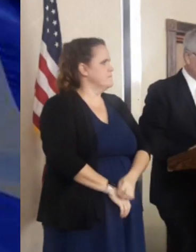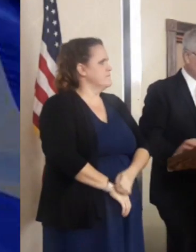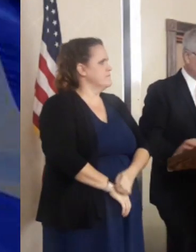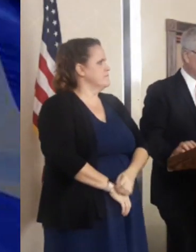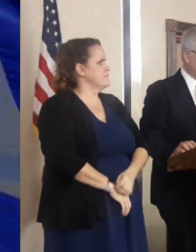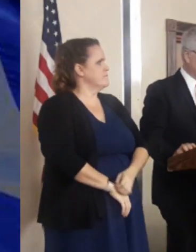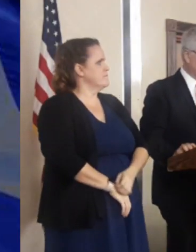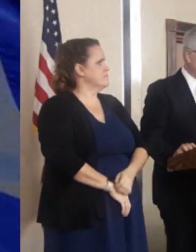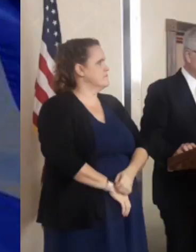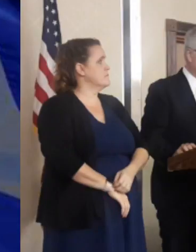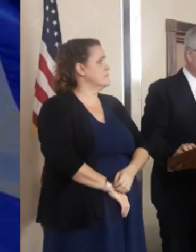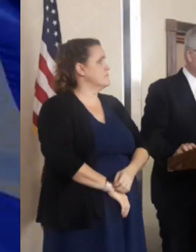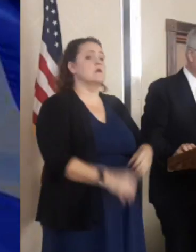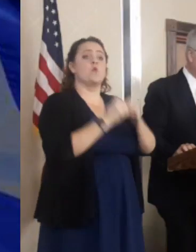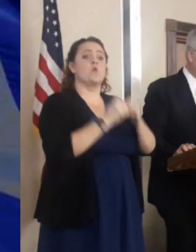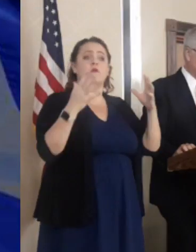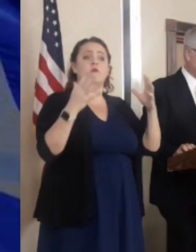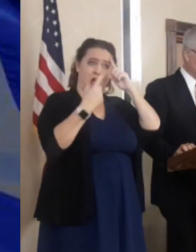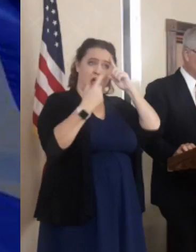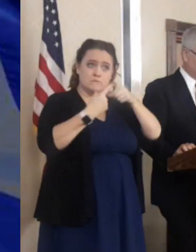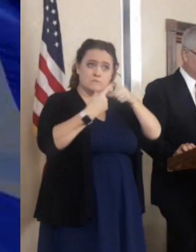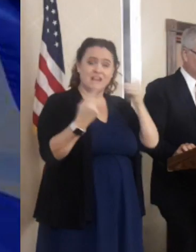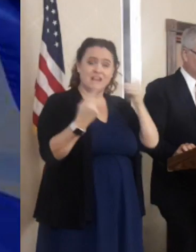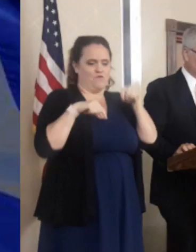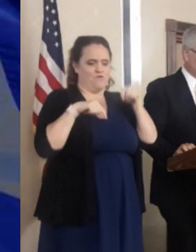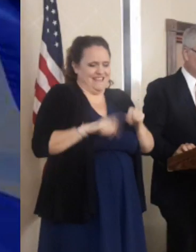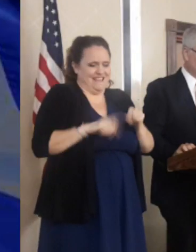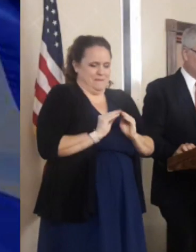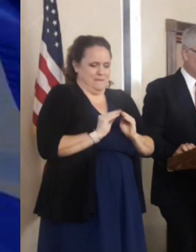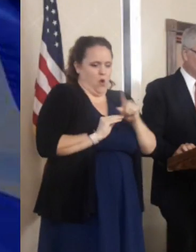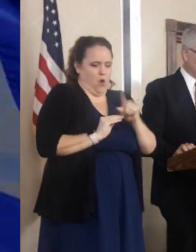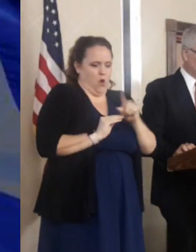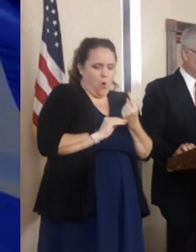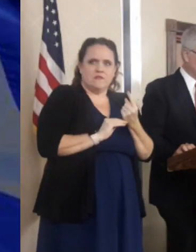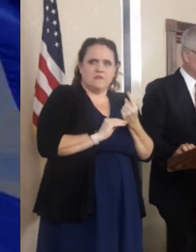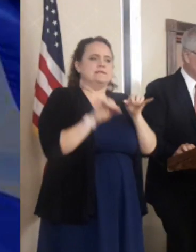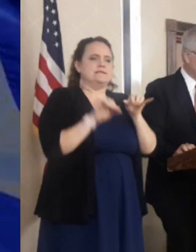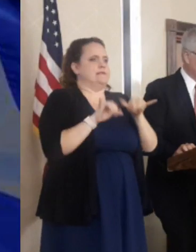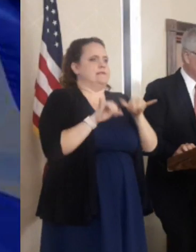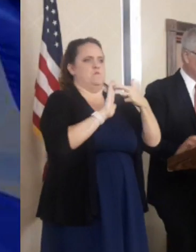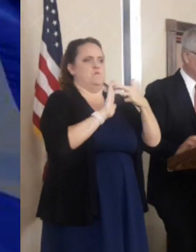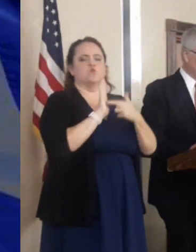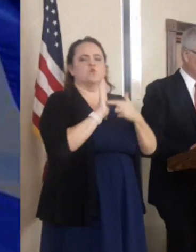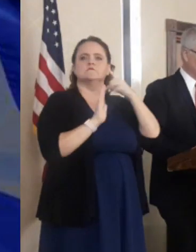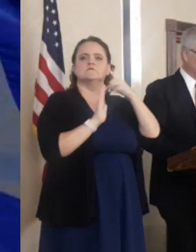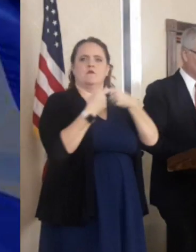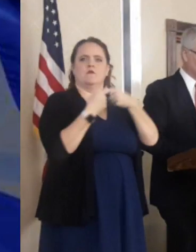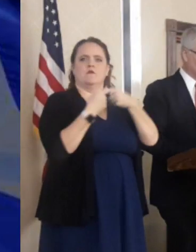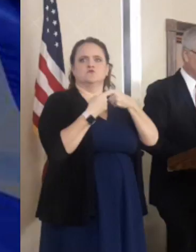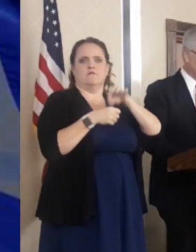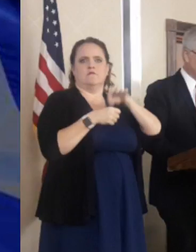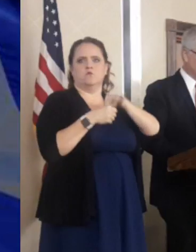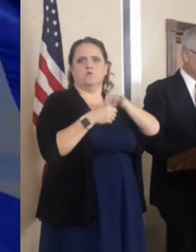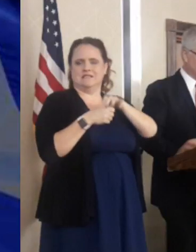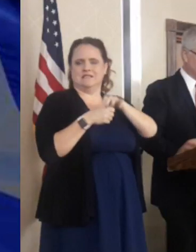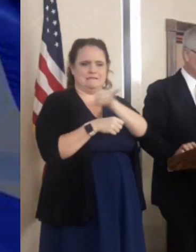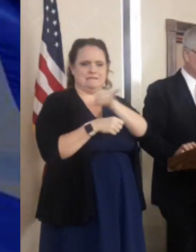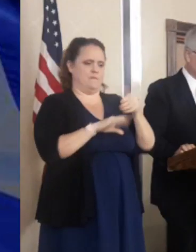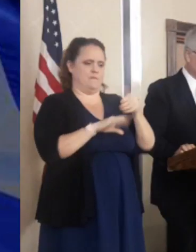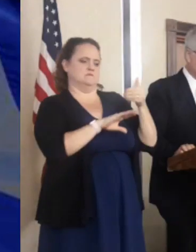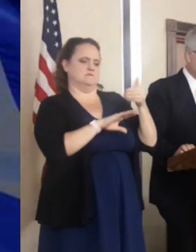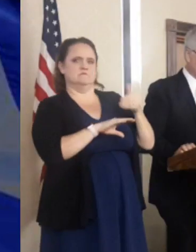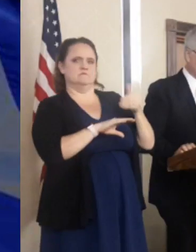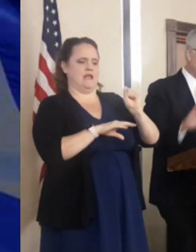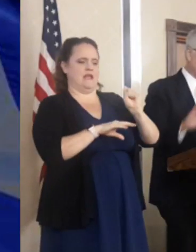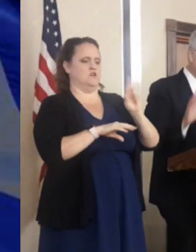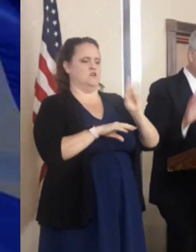Without objection, and for this meeting only, we'll use the same rules for electronic voting that we used in the previous SREC term. We